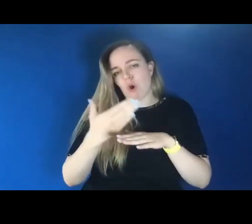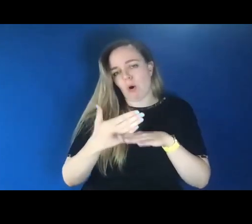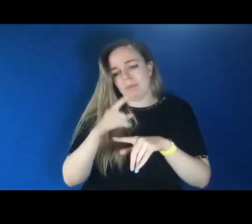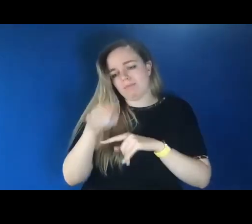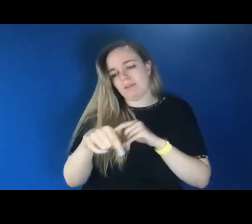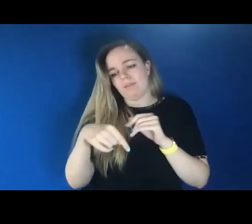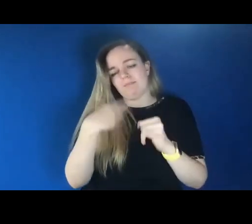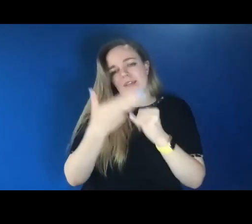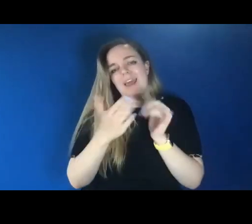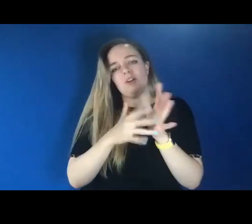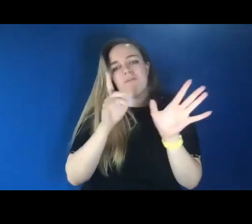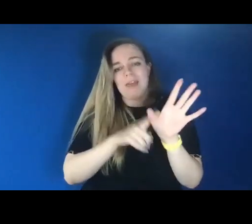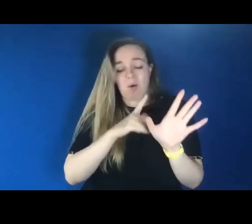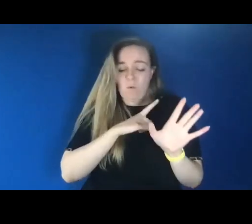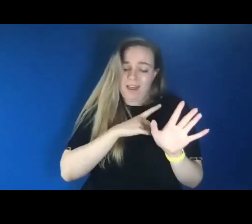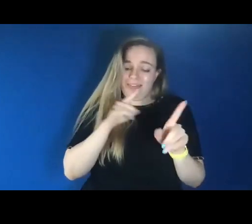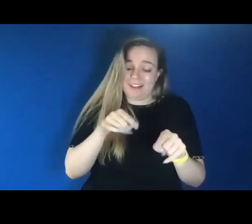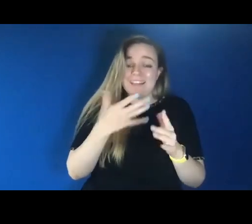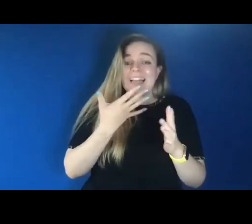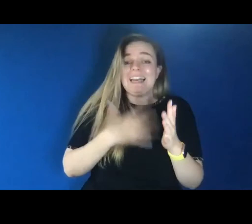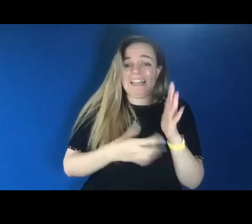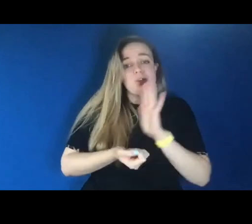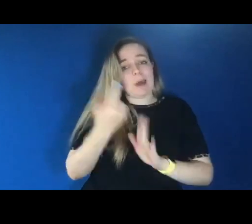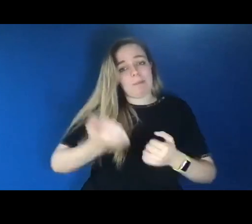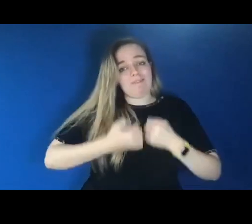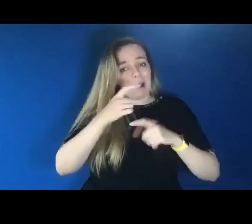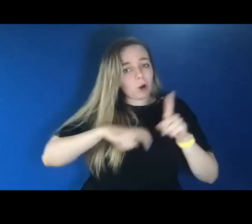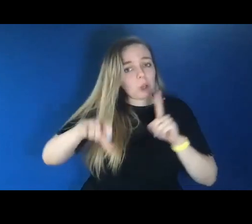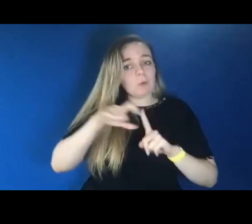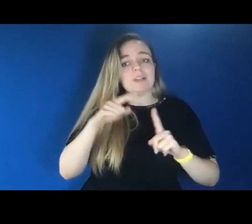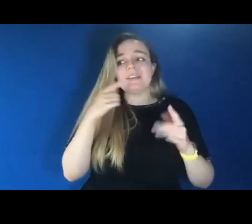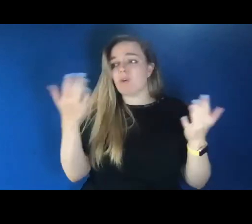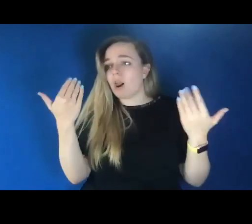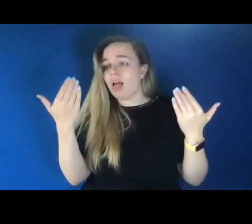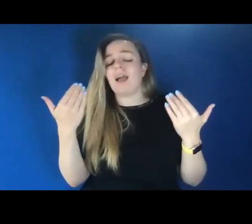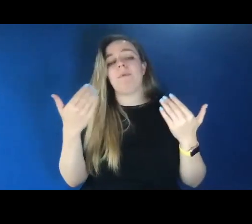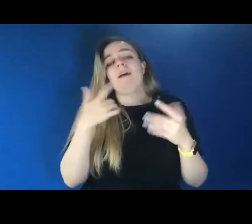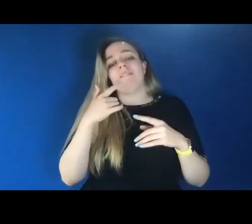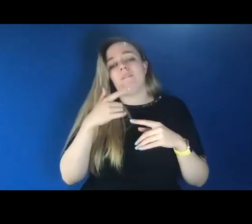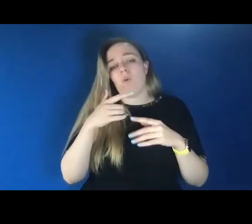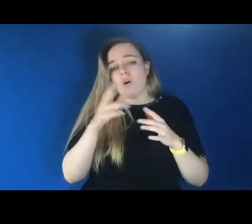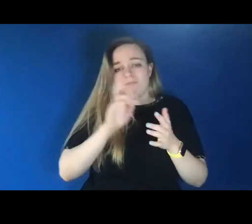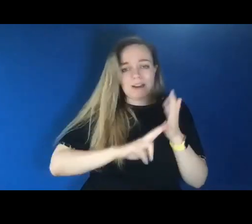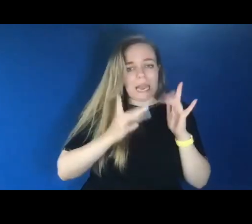May, because we need to make this happen for our communities, for climate, for nature,